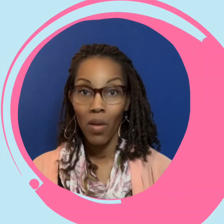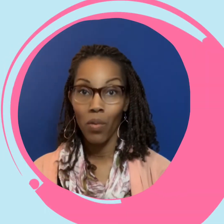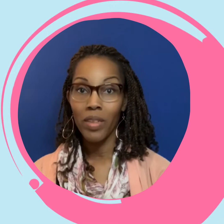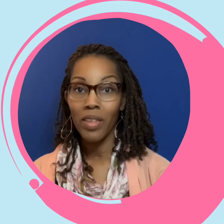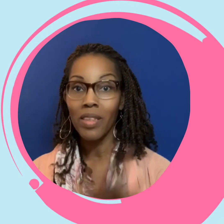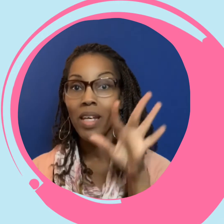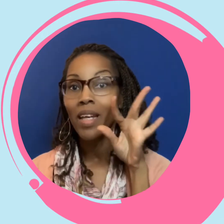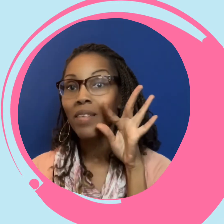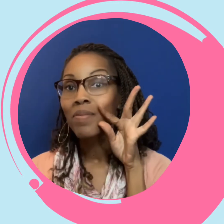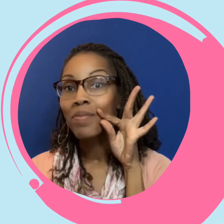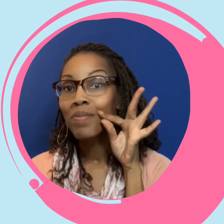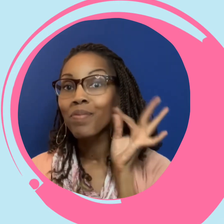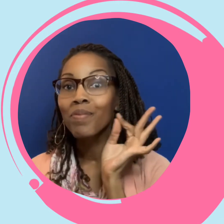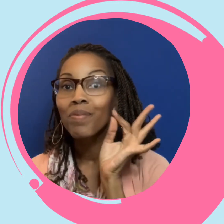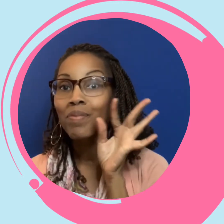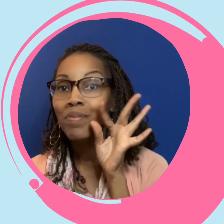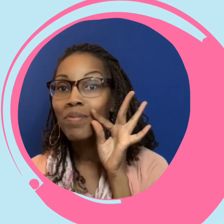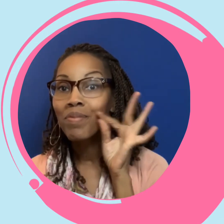What's this sign?